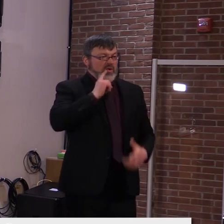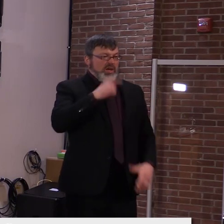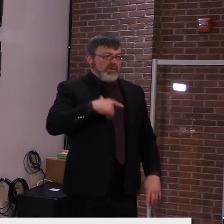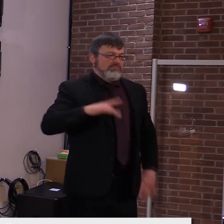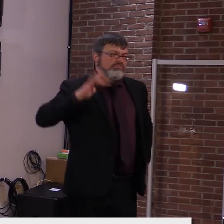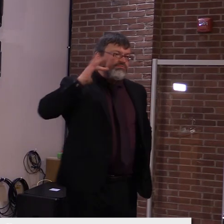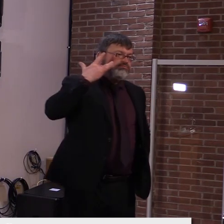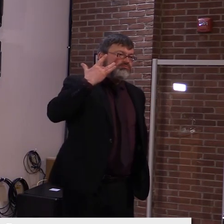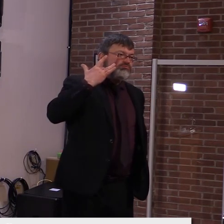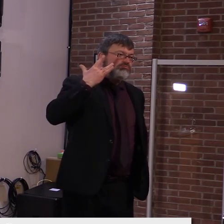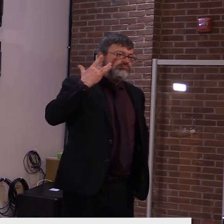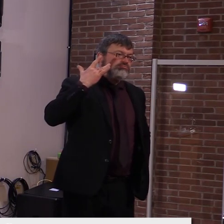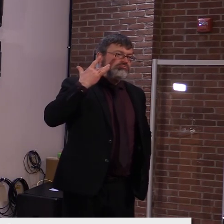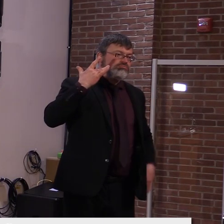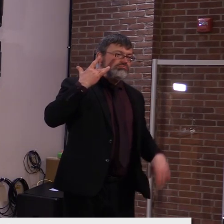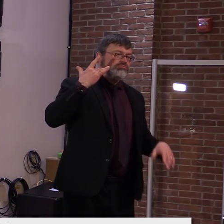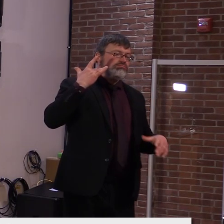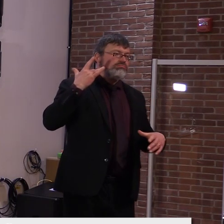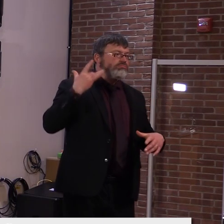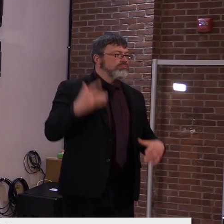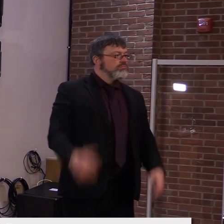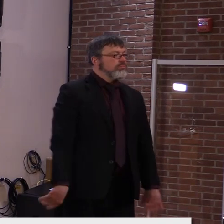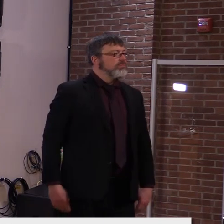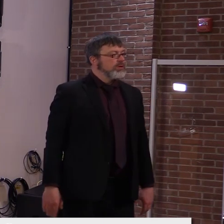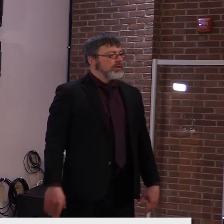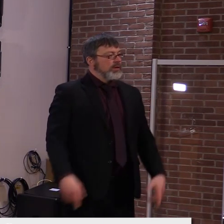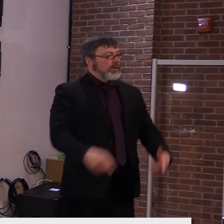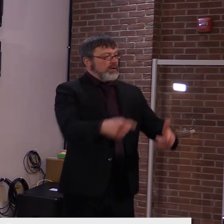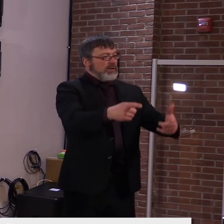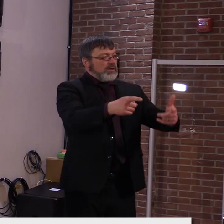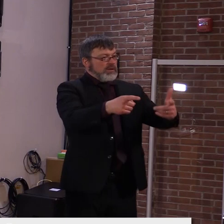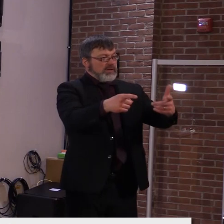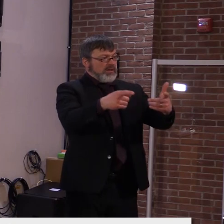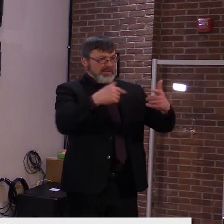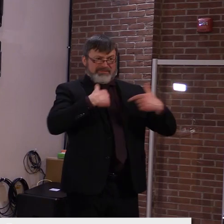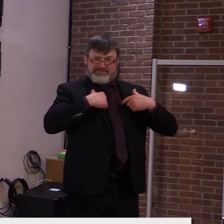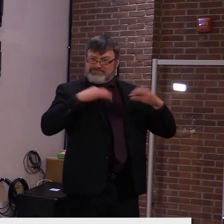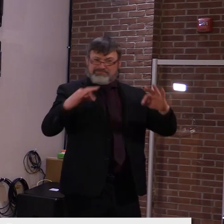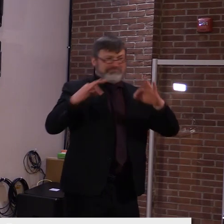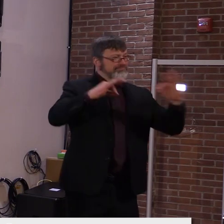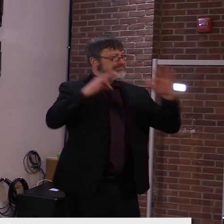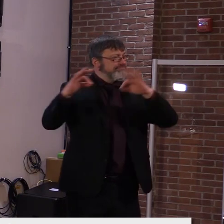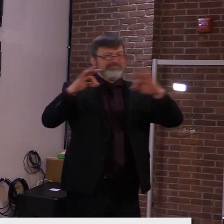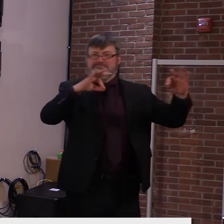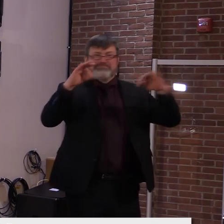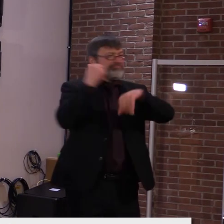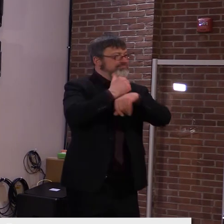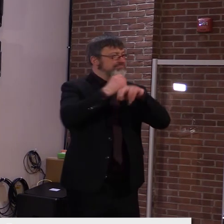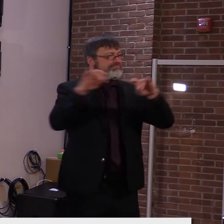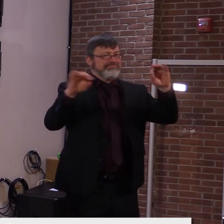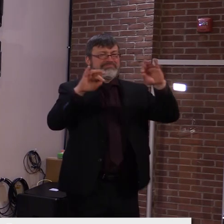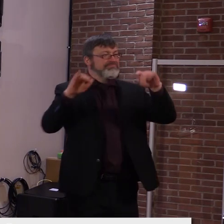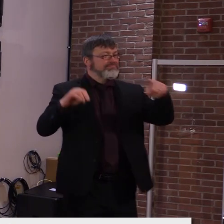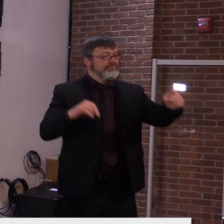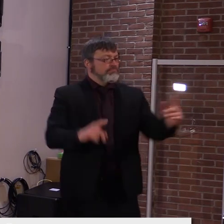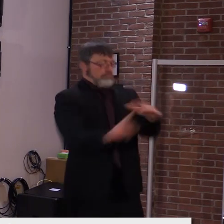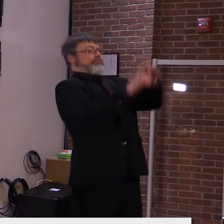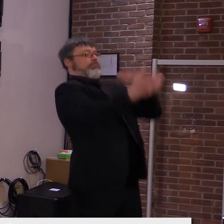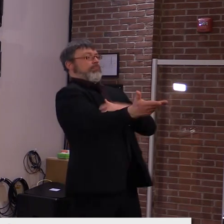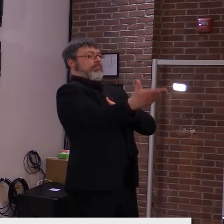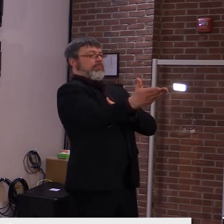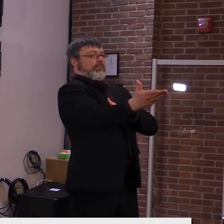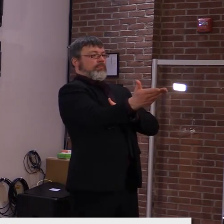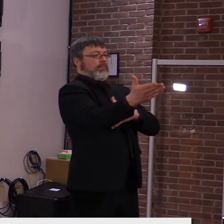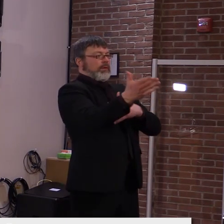fairly efficient vaccination center at the Champlain Valley Fair through our registration program